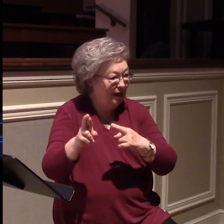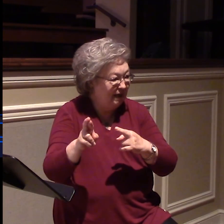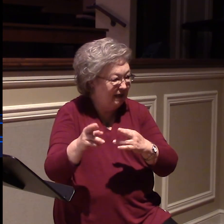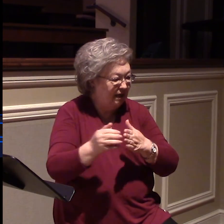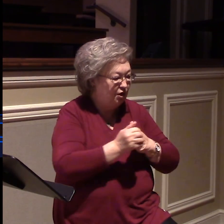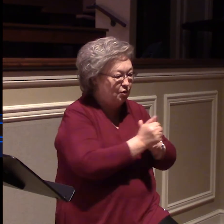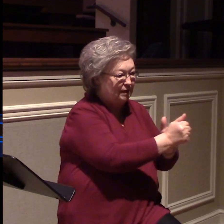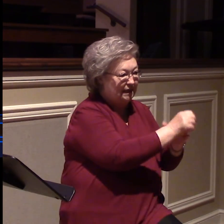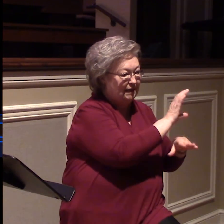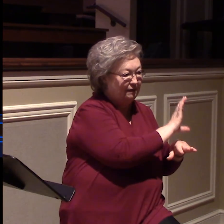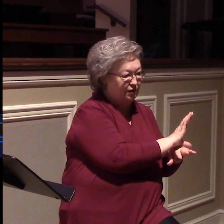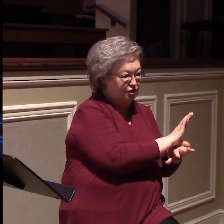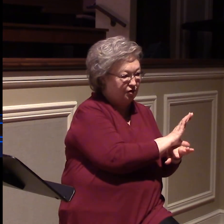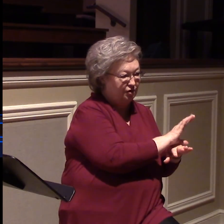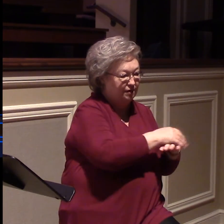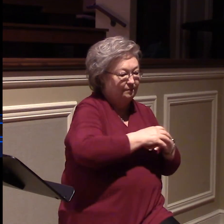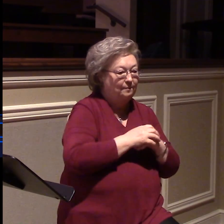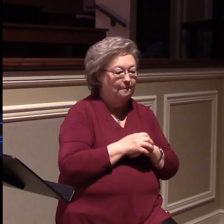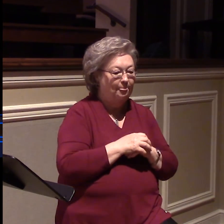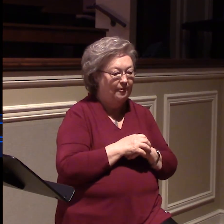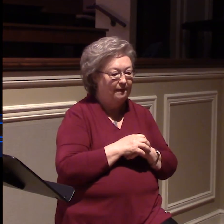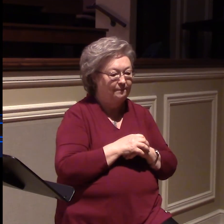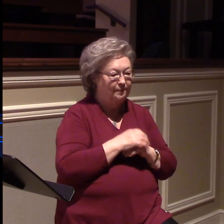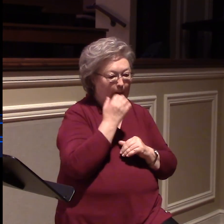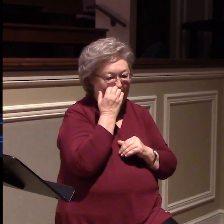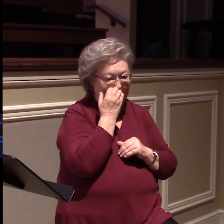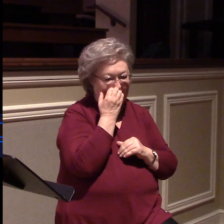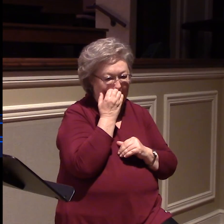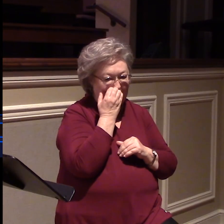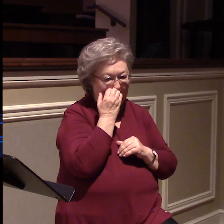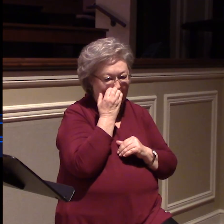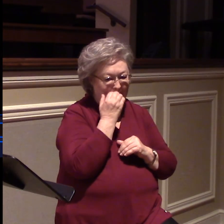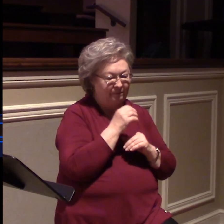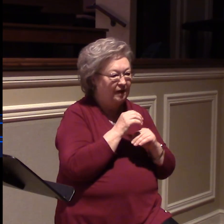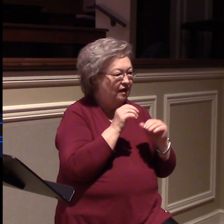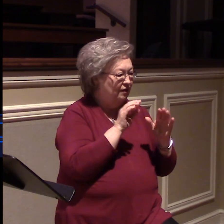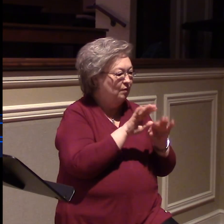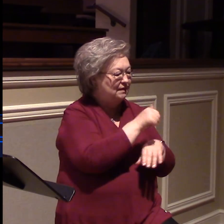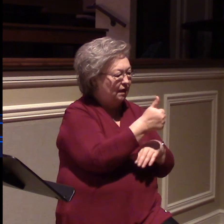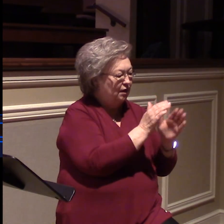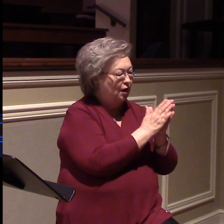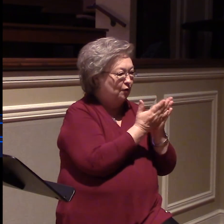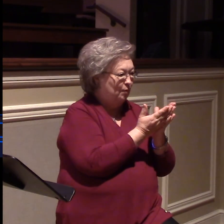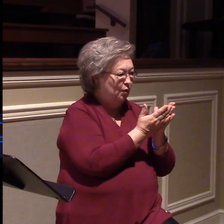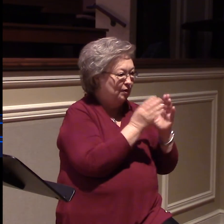generation. A study was done in a book called Why They Stay. Why They Stay. It was a